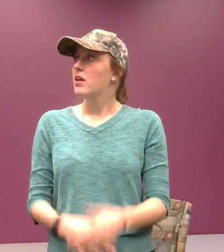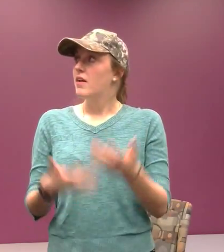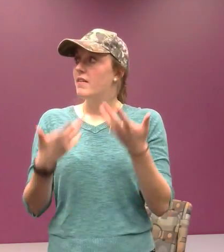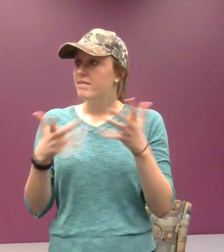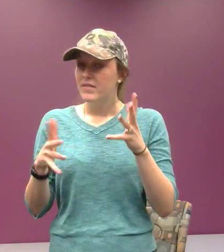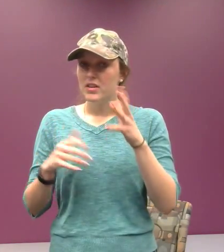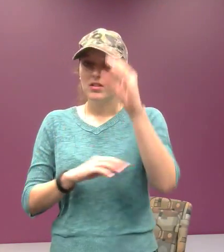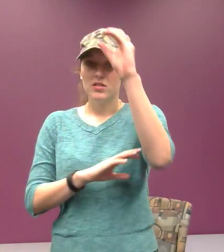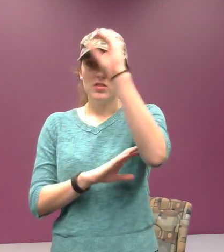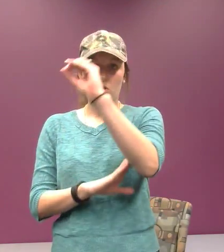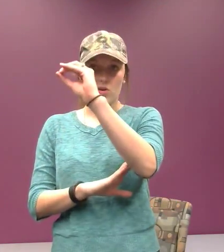right middle term.